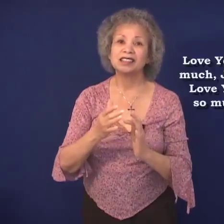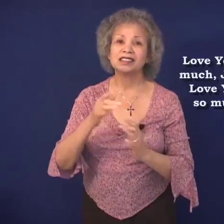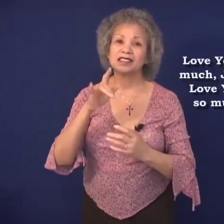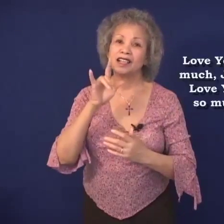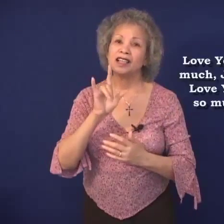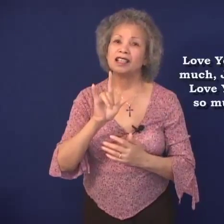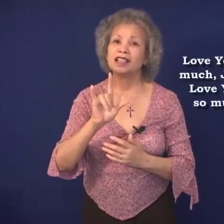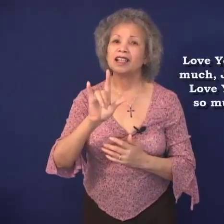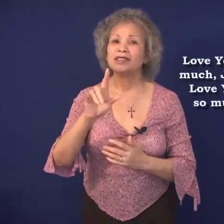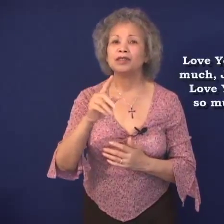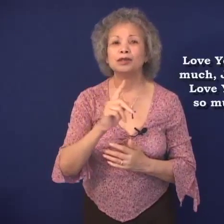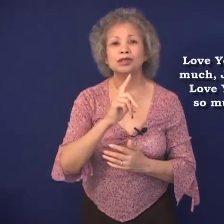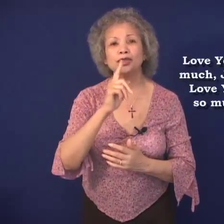Jesus. Love you so